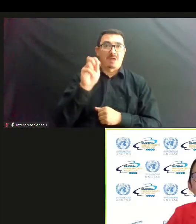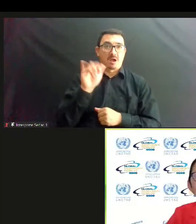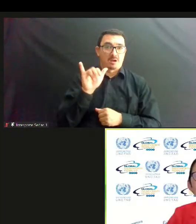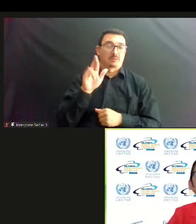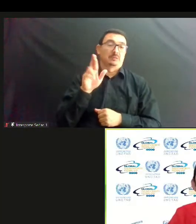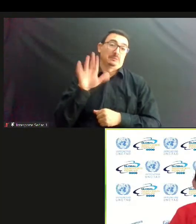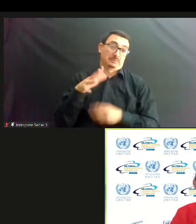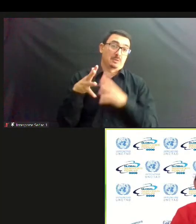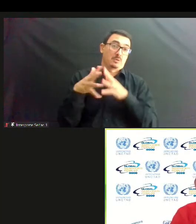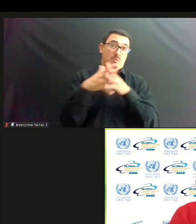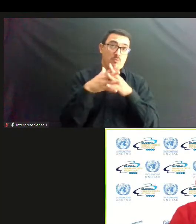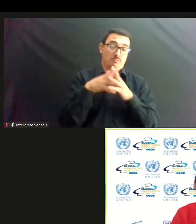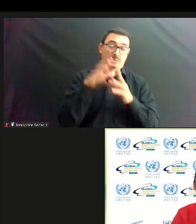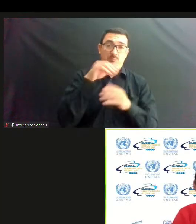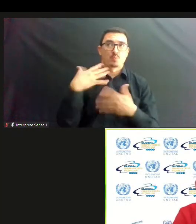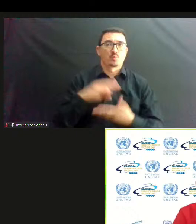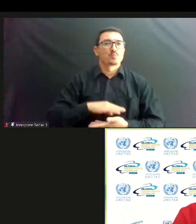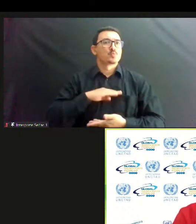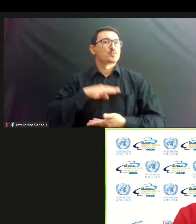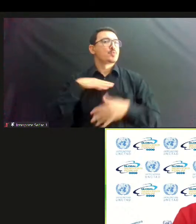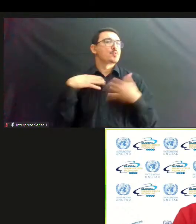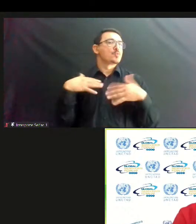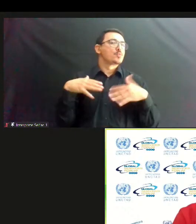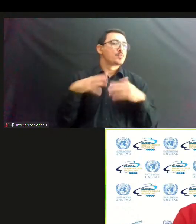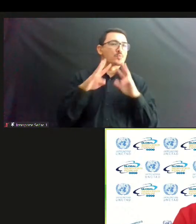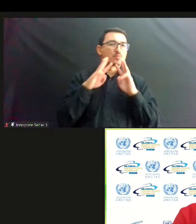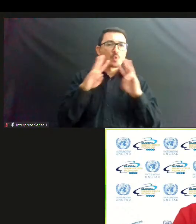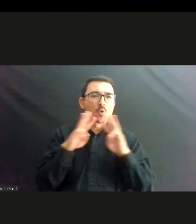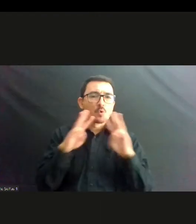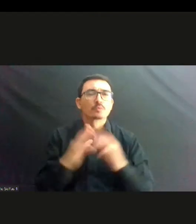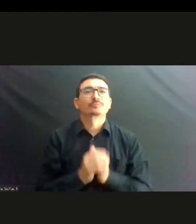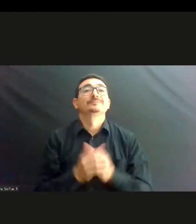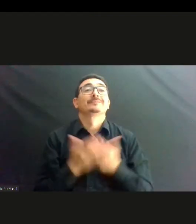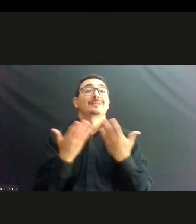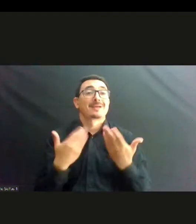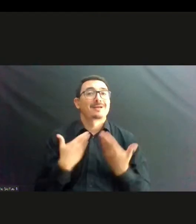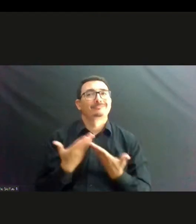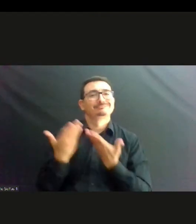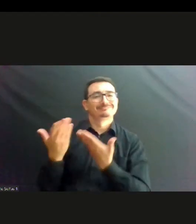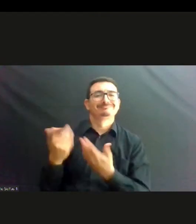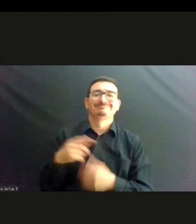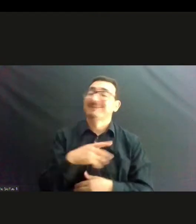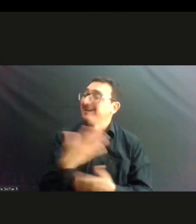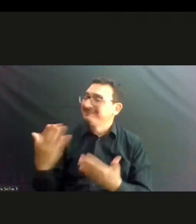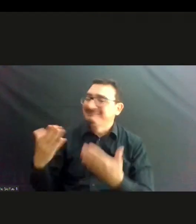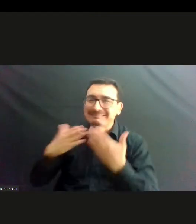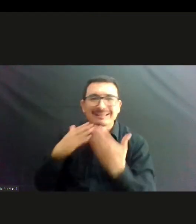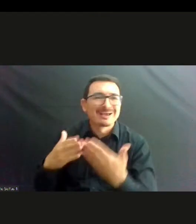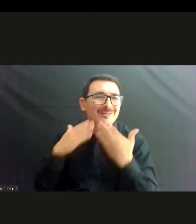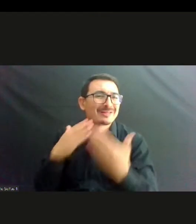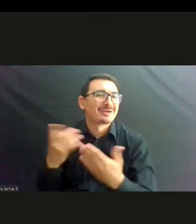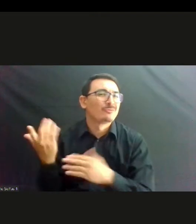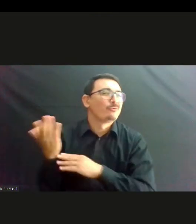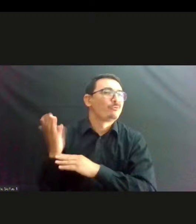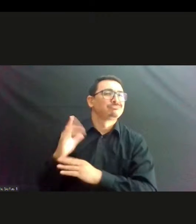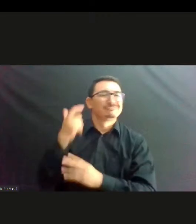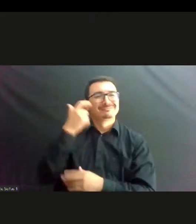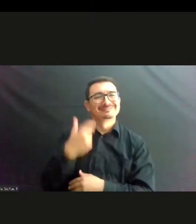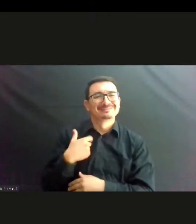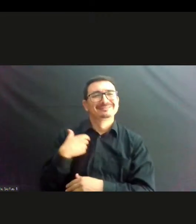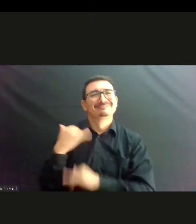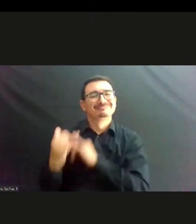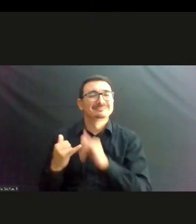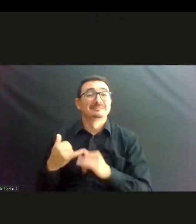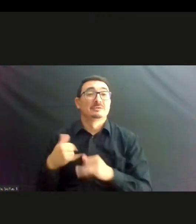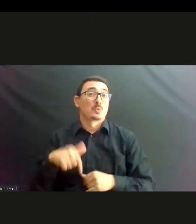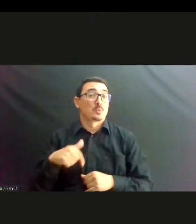Thank you so much, Kema, for skillfully taking us through the panel today. And thank you very much, Winfried and Mario,